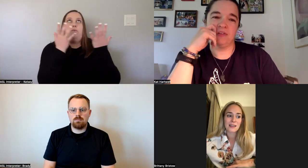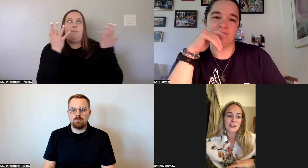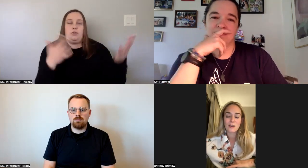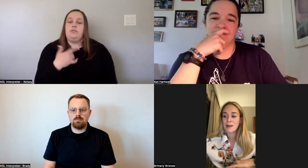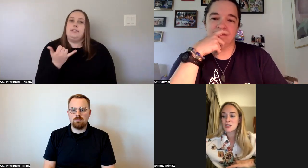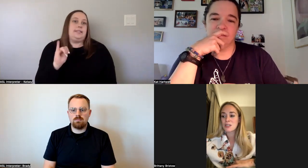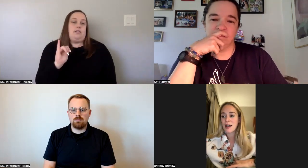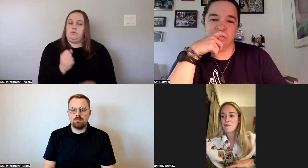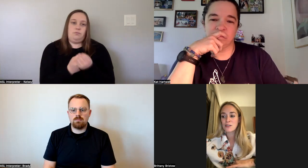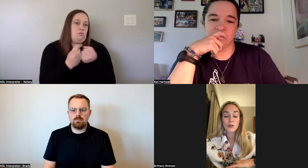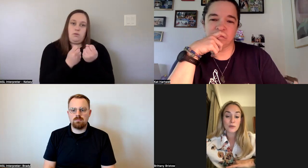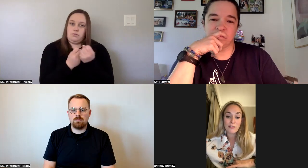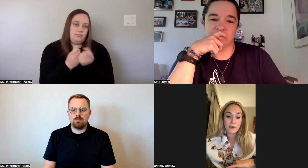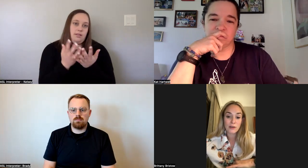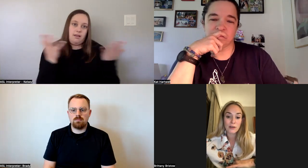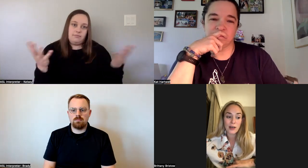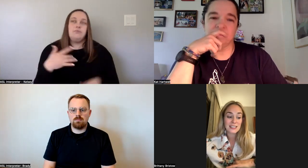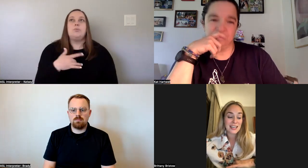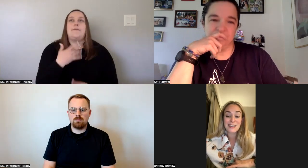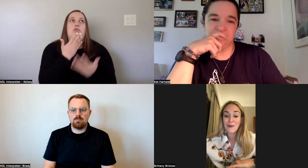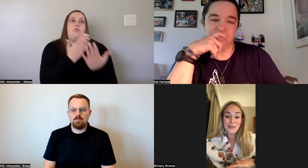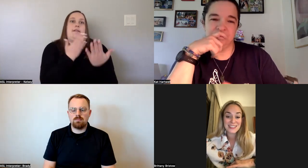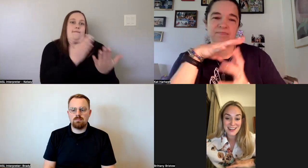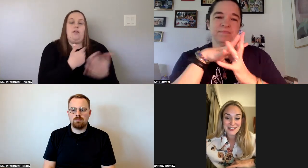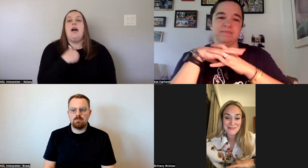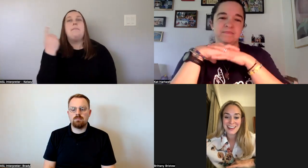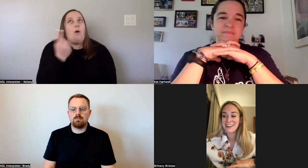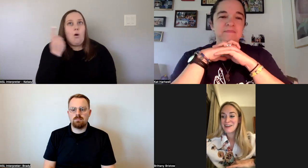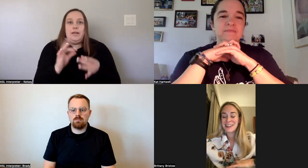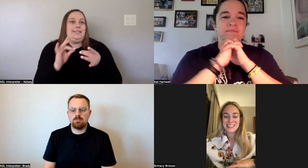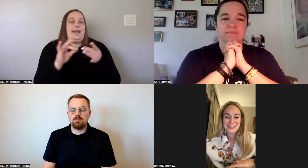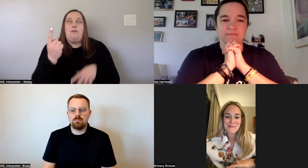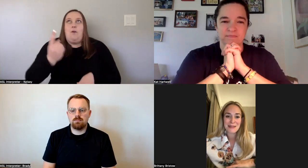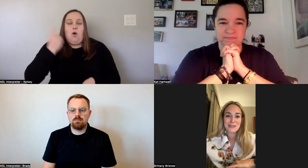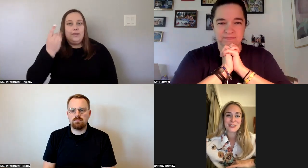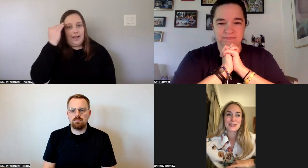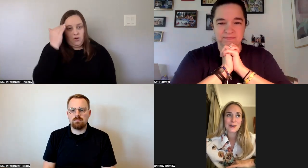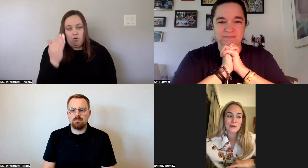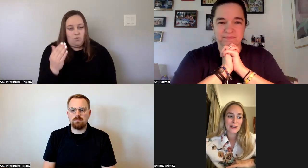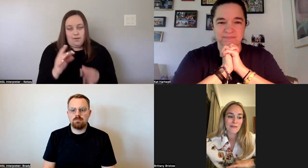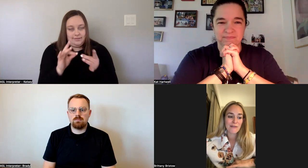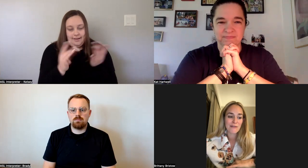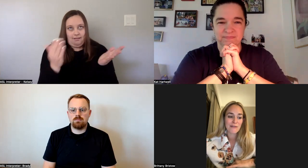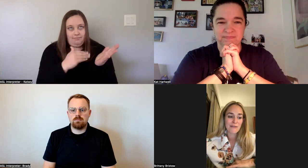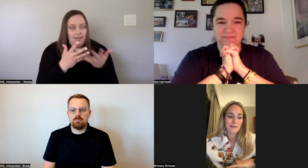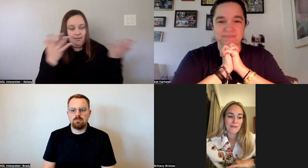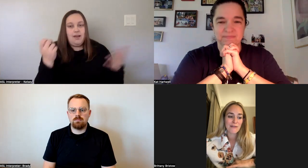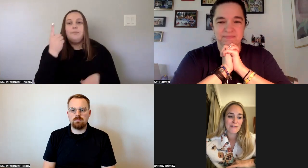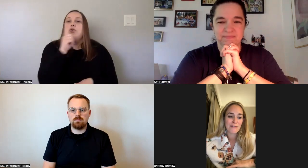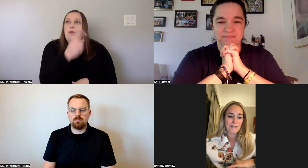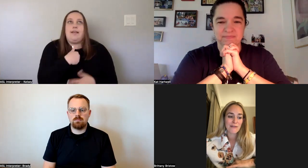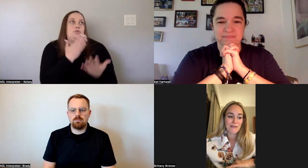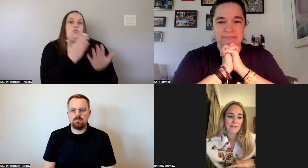I feel so grateful. I say it all the time, and I know I do, but I'm just so grateful